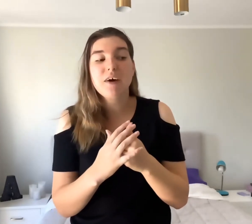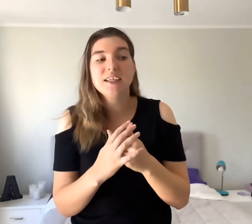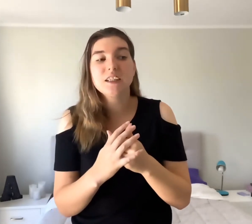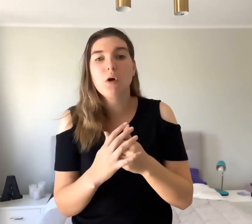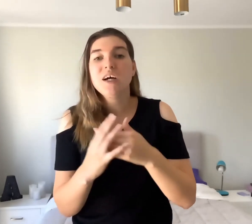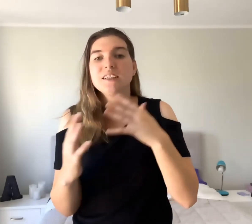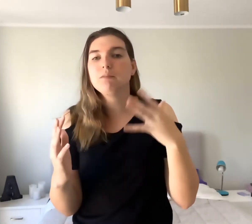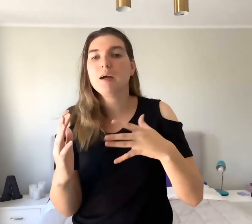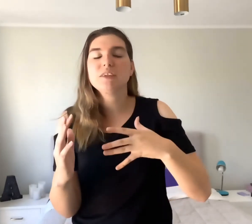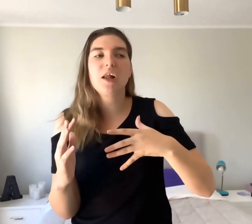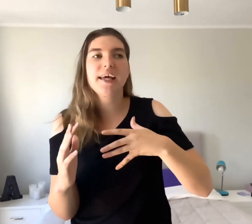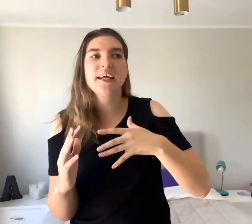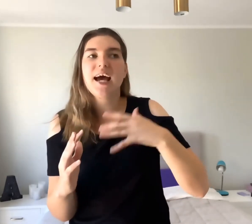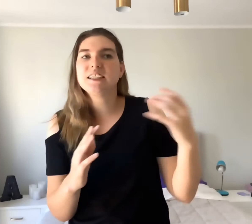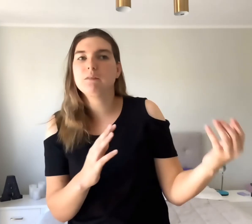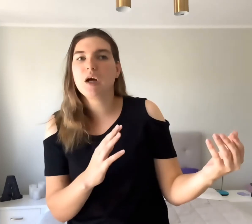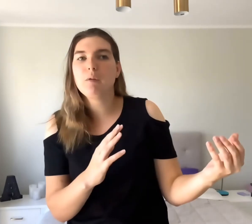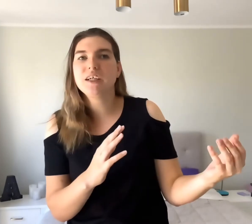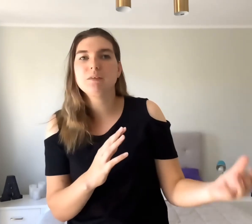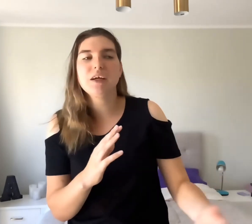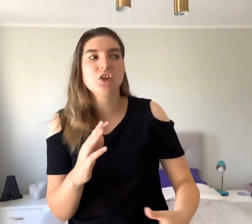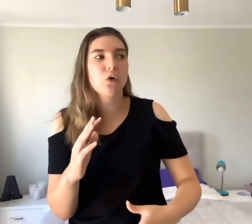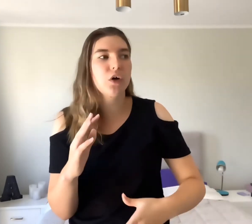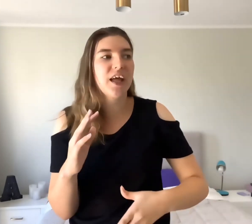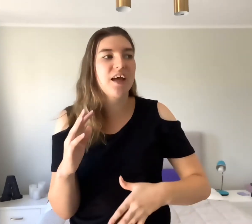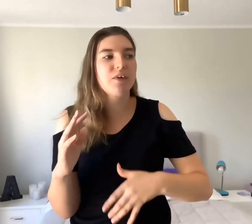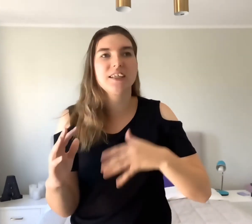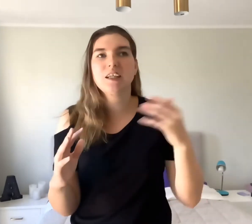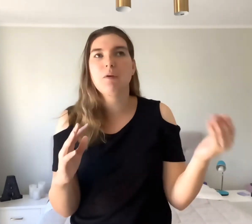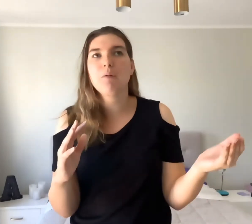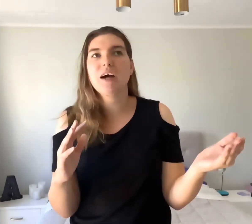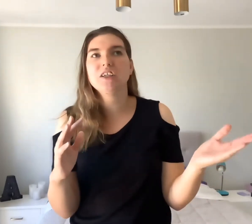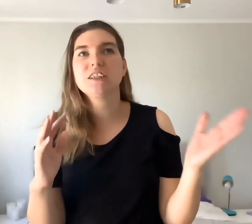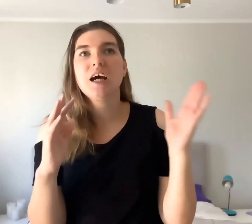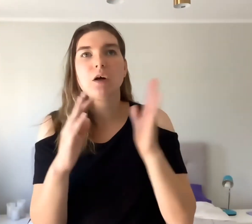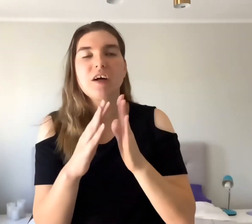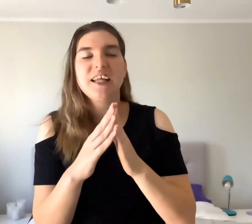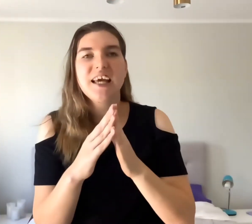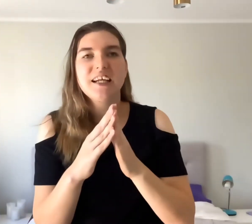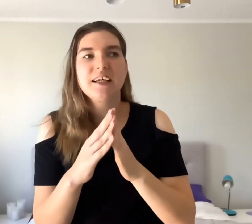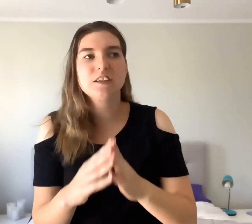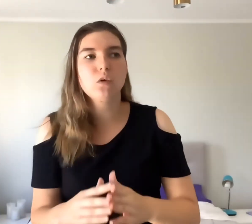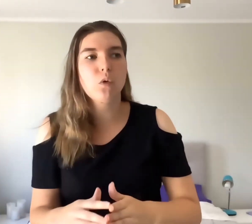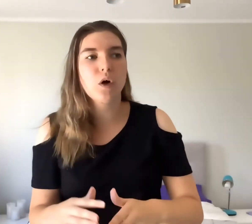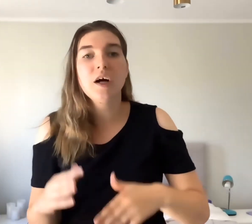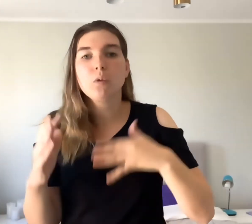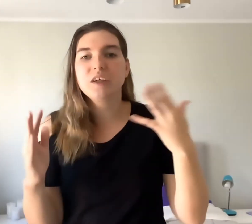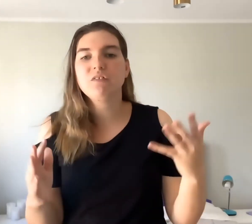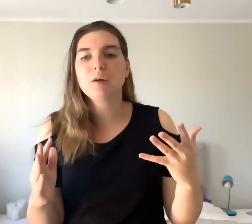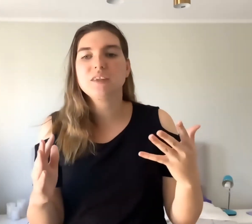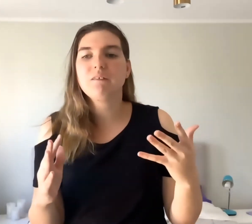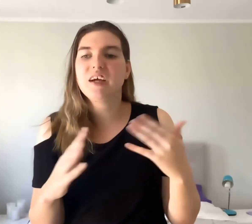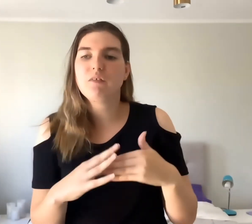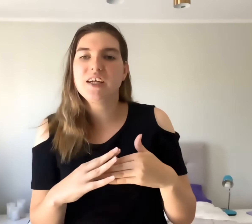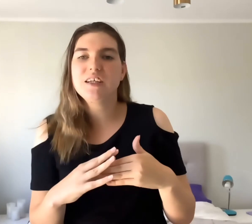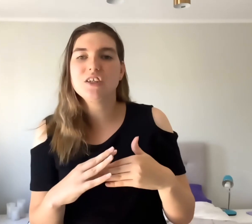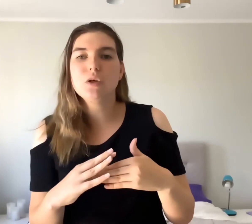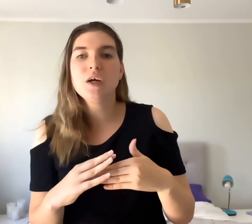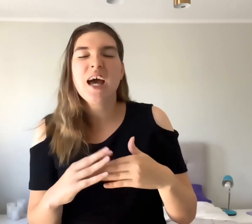So sometimes I'll edit as I'm going to make sure that if I slip up, I just quickly edit it or refilm something if I need to. And